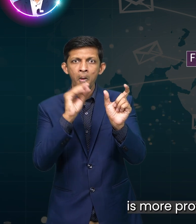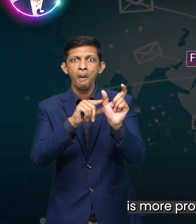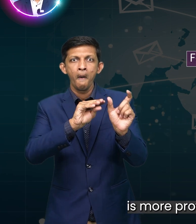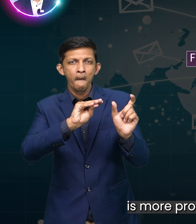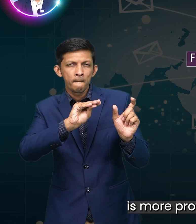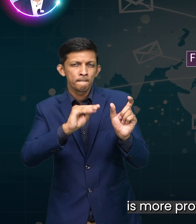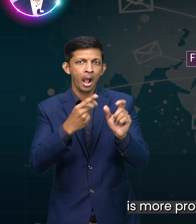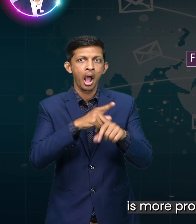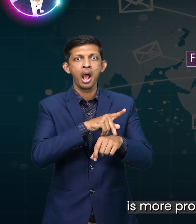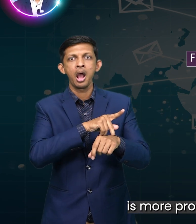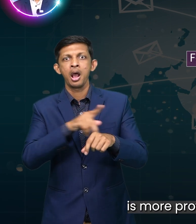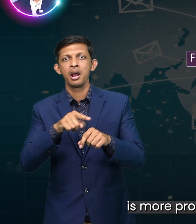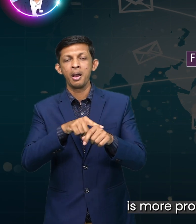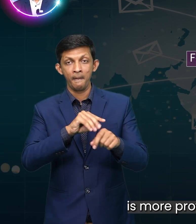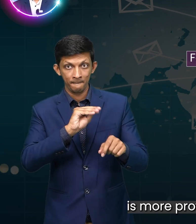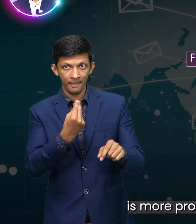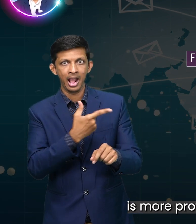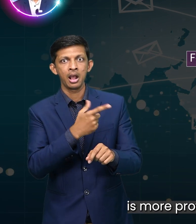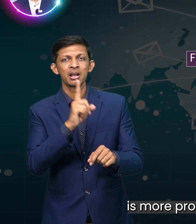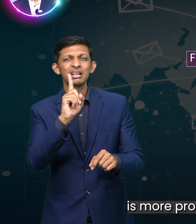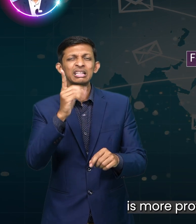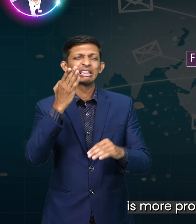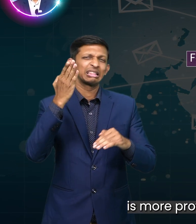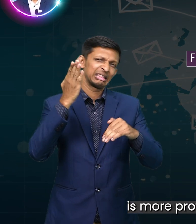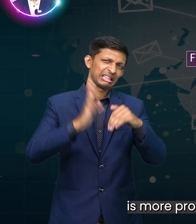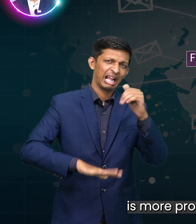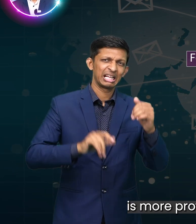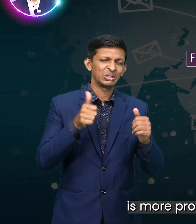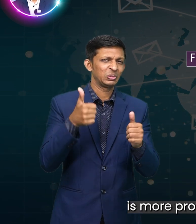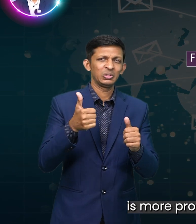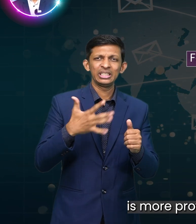is more professional than Hi Bharat.